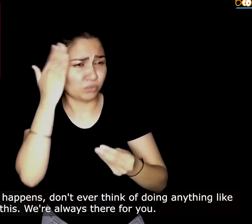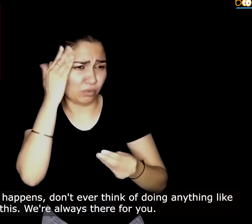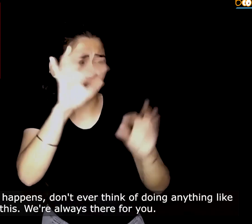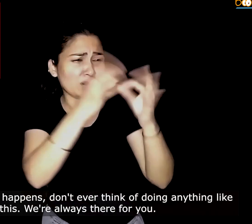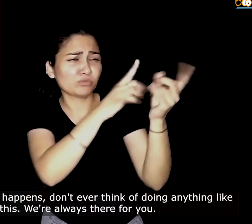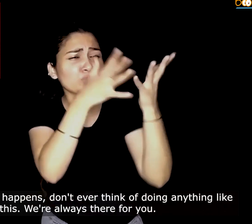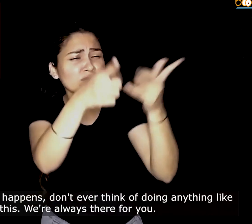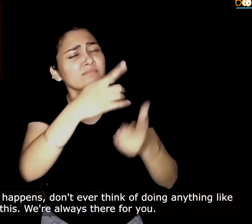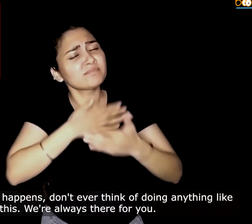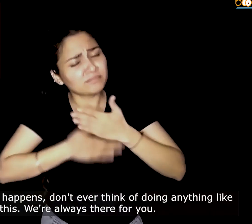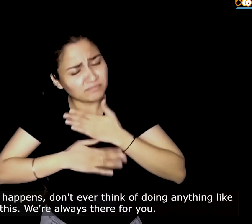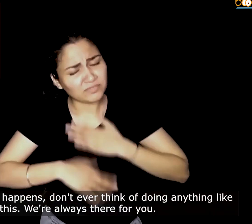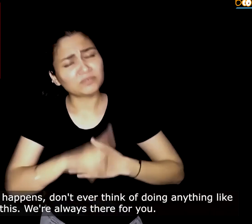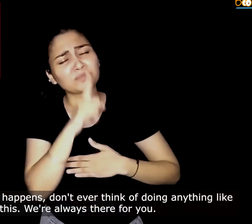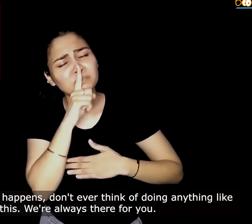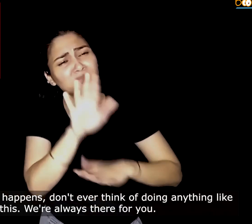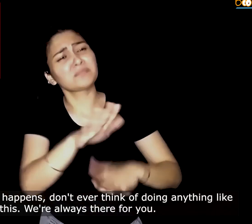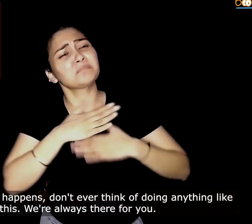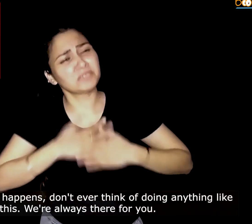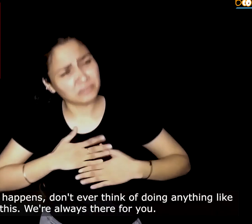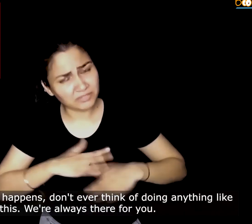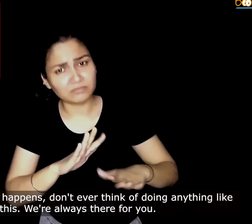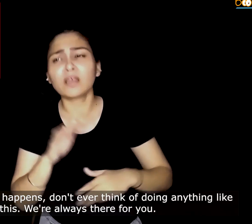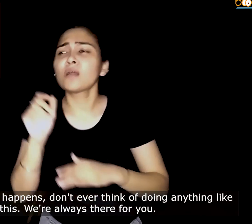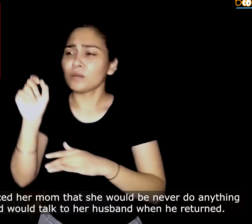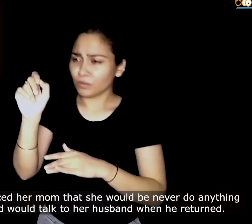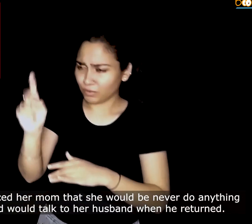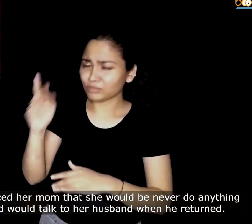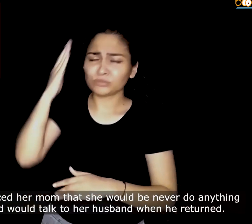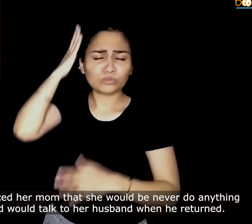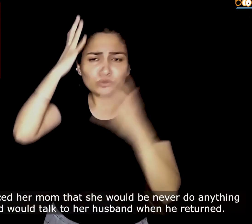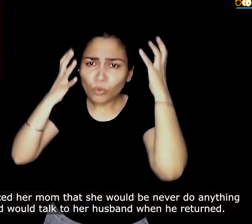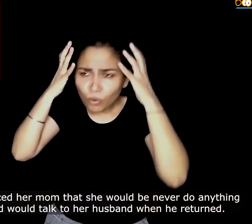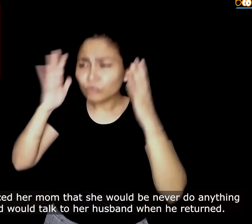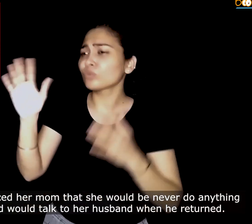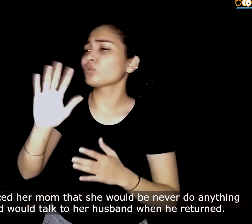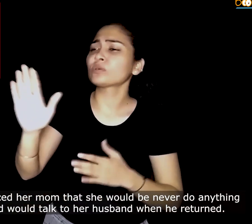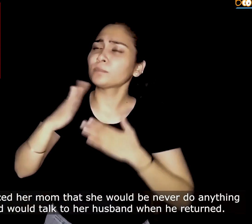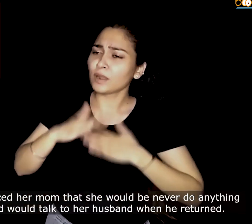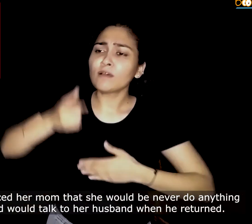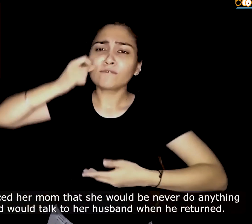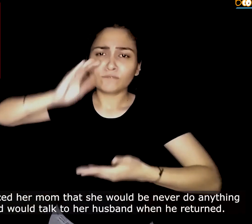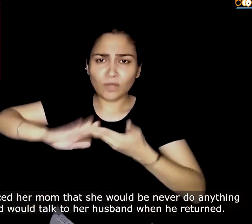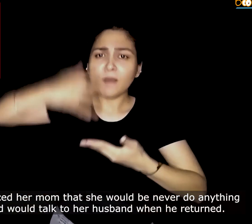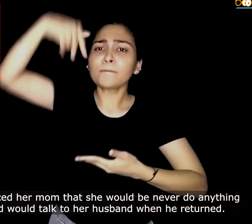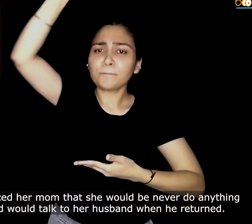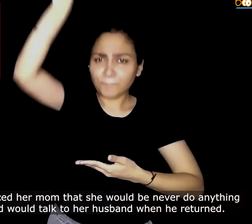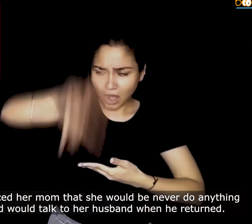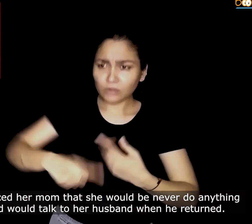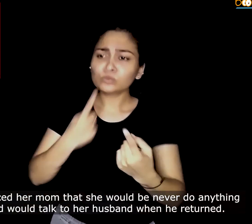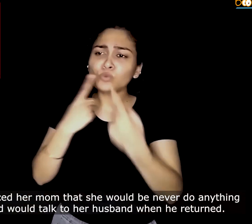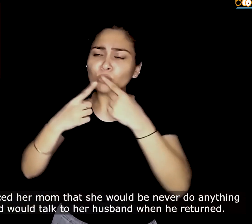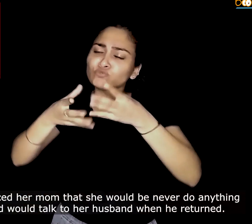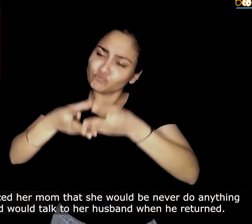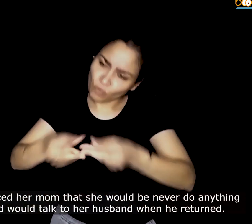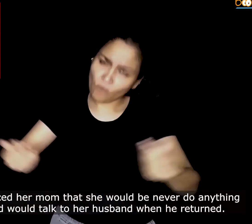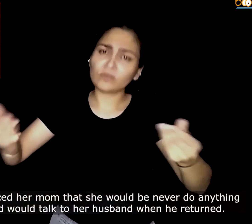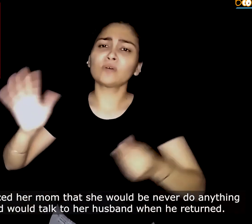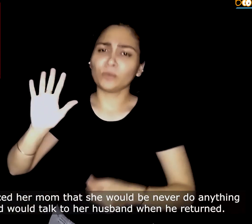anything like this we're always there for you suchitra convinced her mom that she would never do anything of this sort and would talk